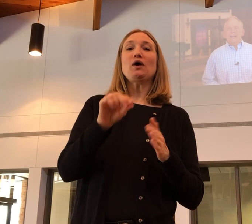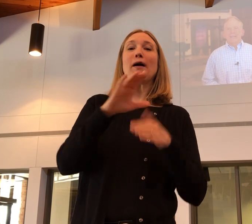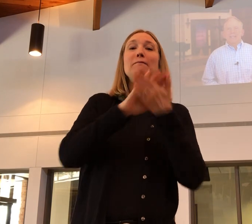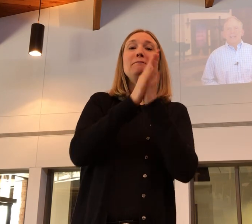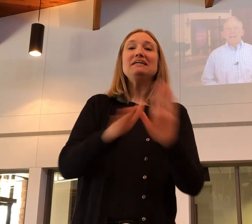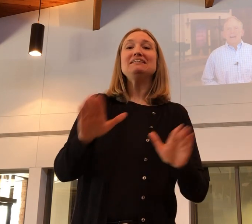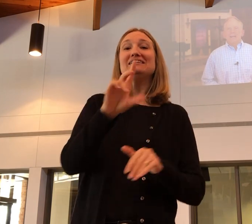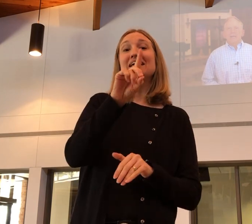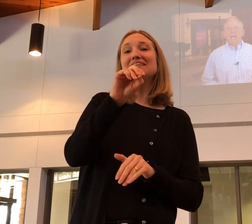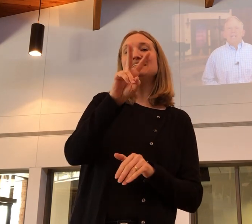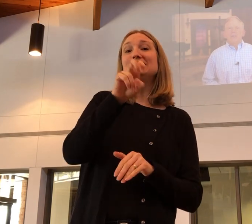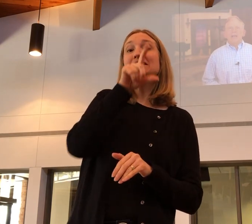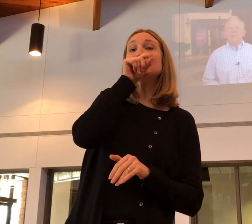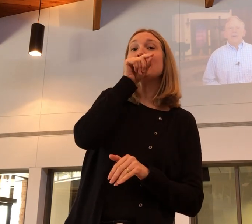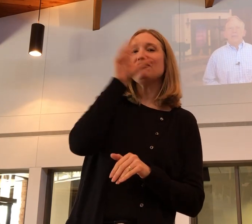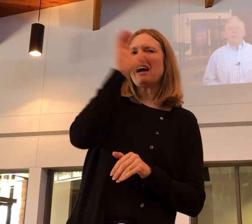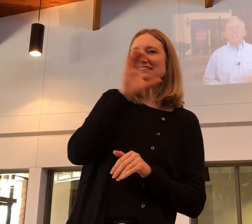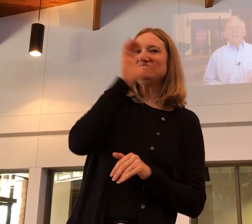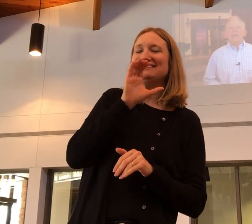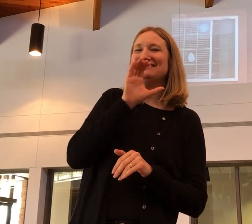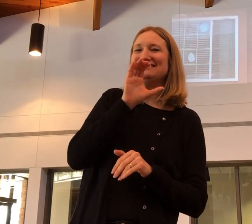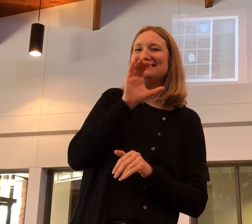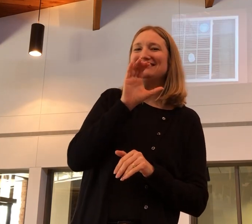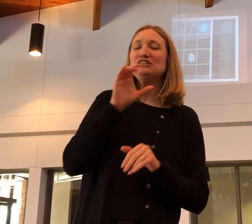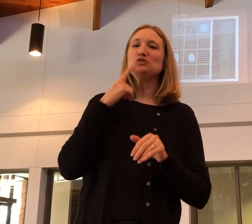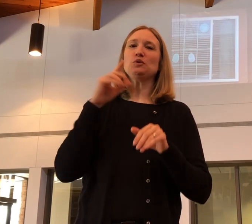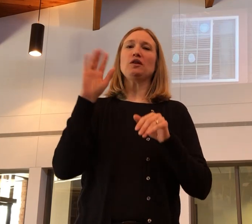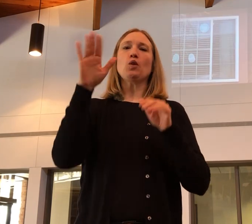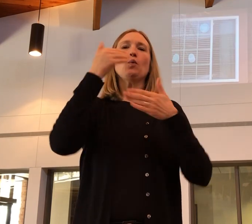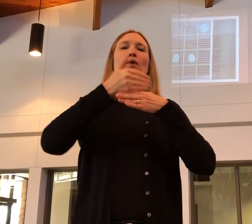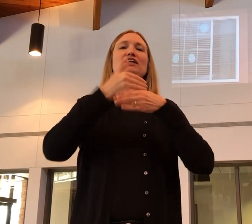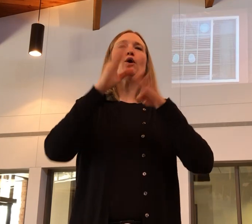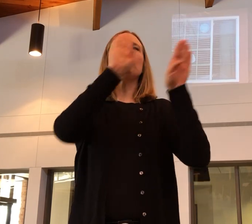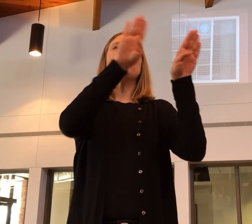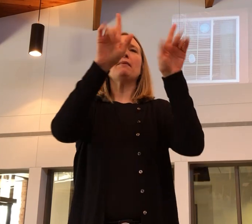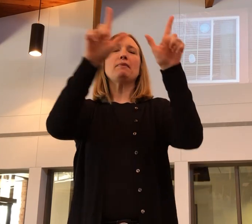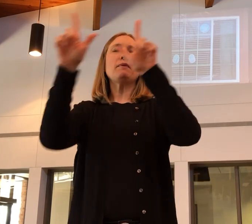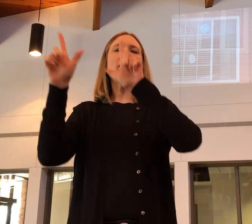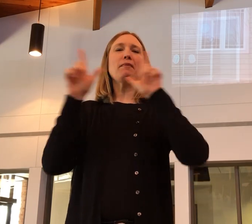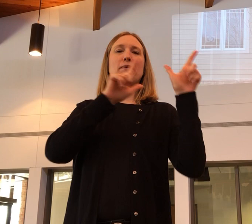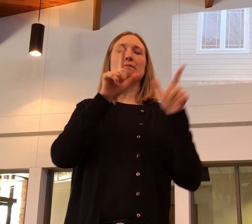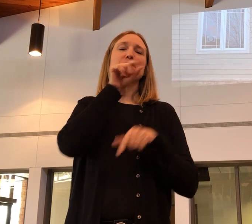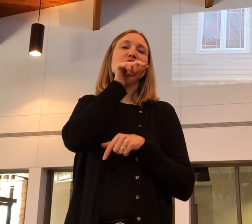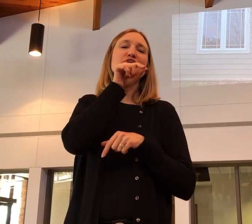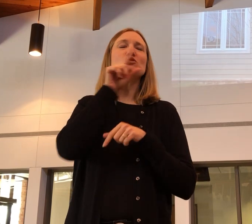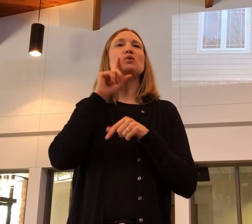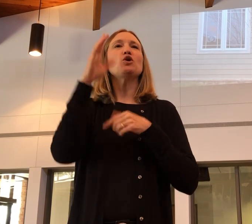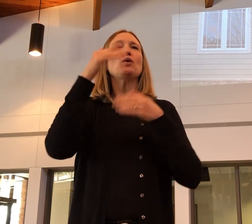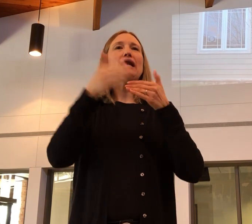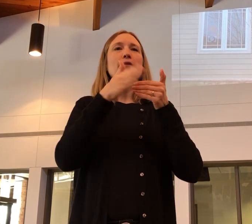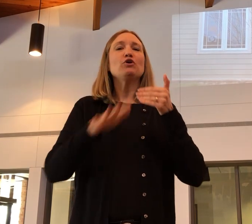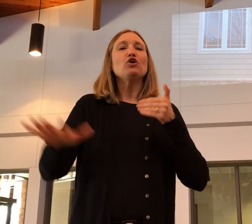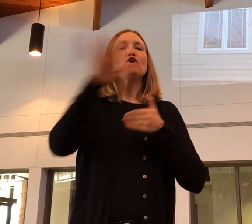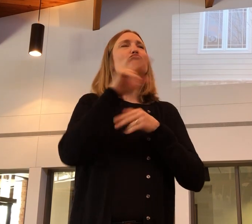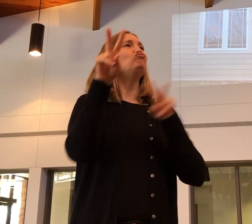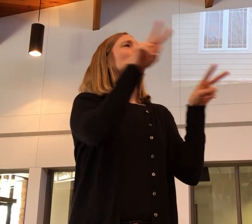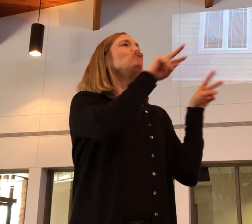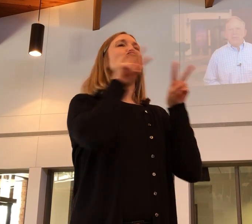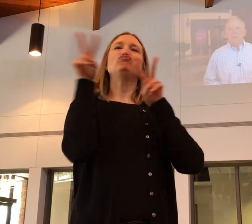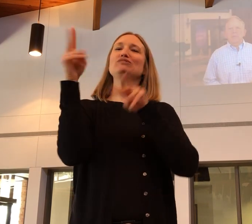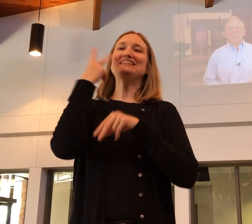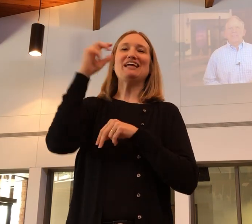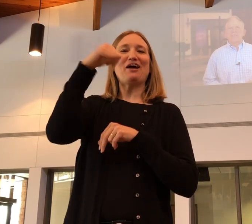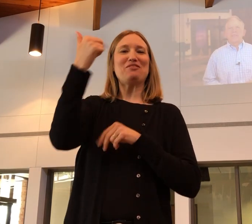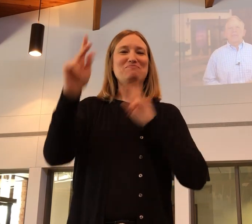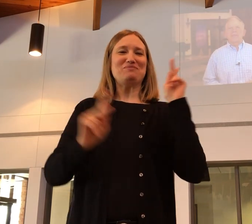dove hunt as a way of putting doves in our windows so that as you walk through your neighborhood, you will be aware of other